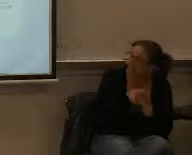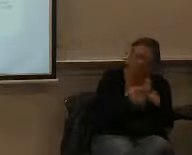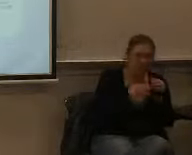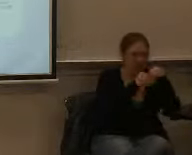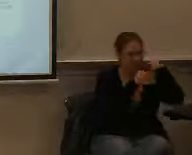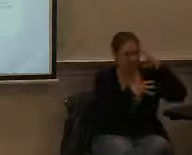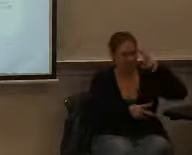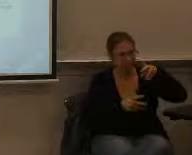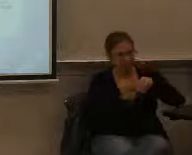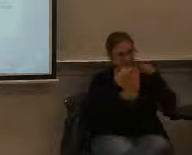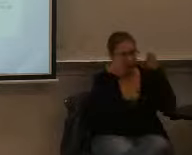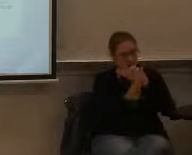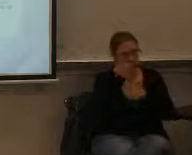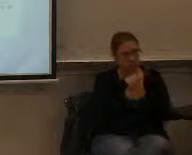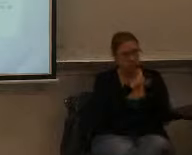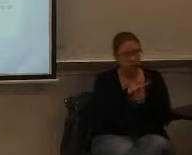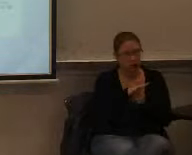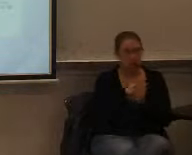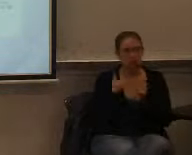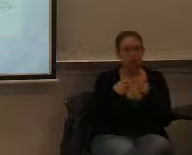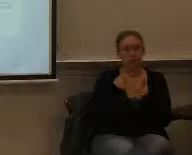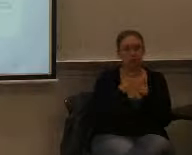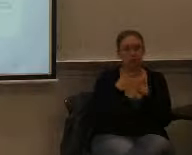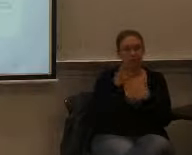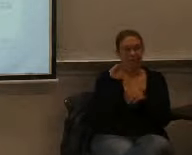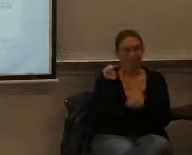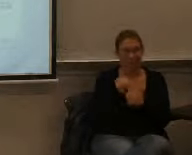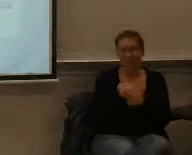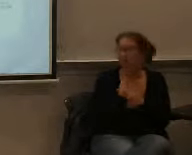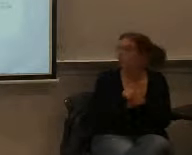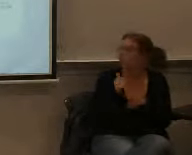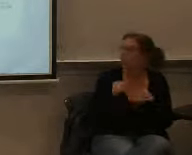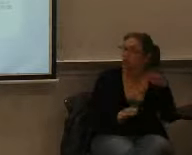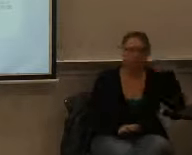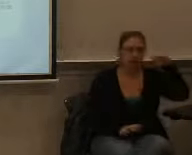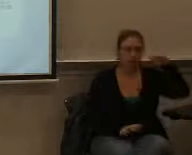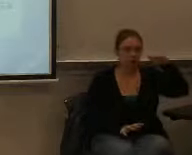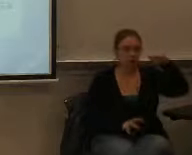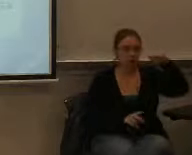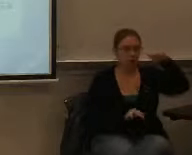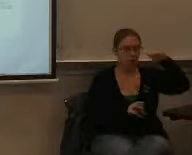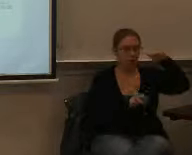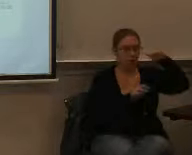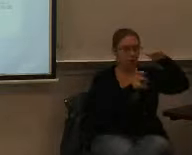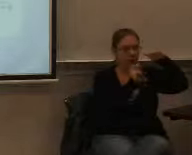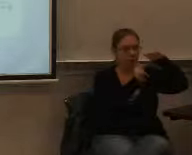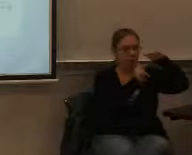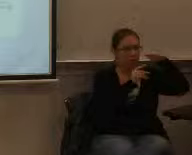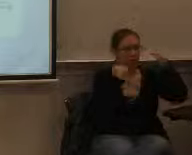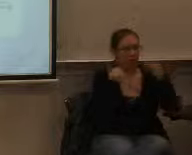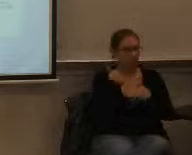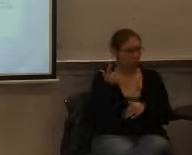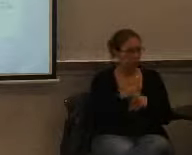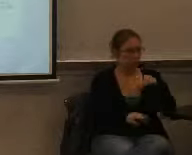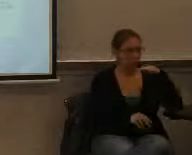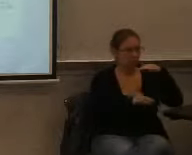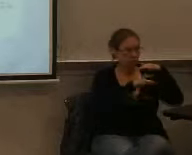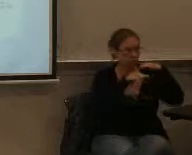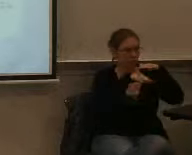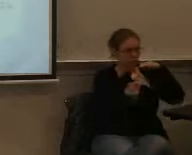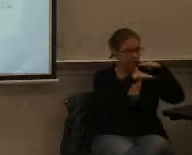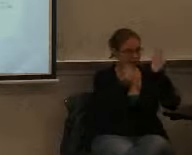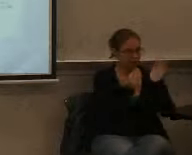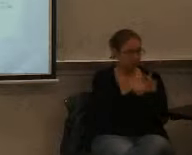dispersed down in these darker areas. And then at night, they come back up, and almost all of them have come up to the surface